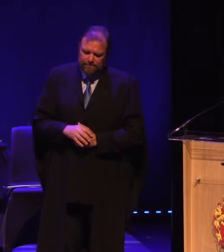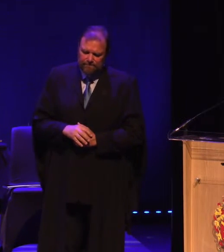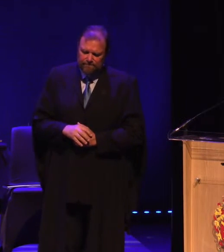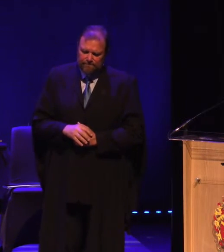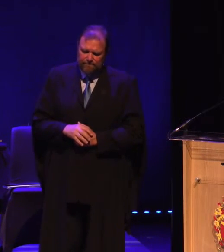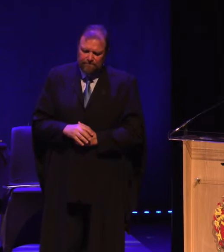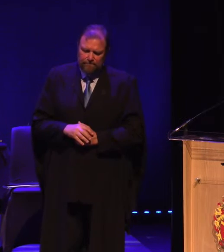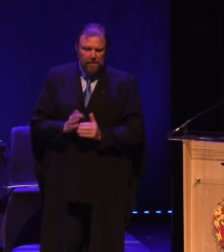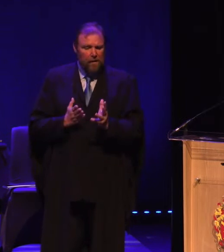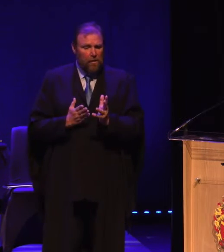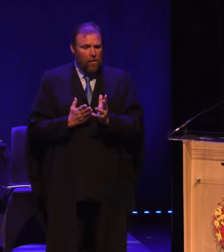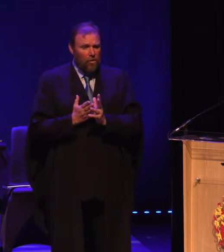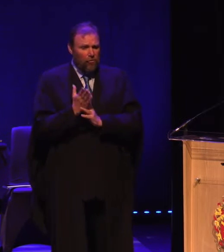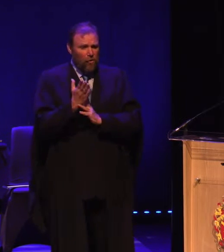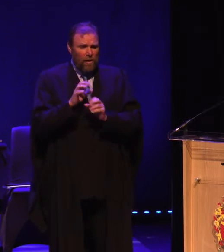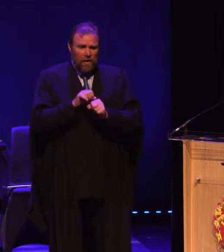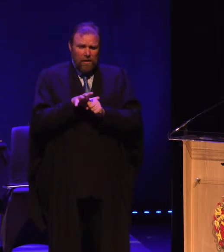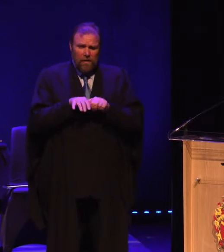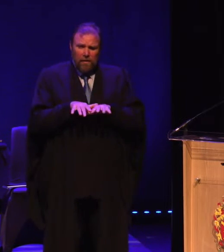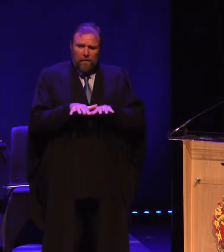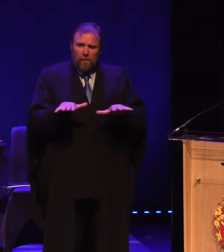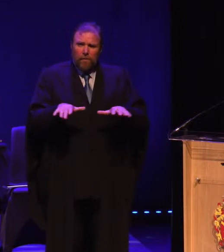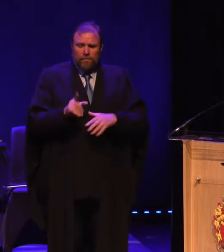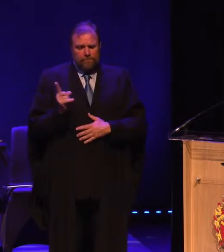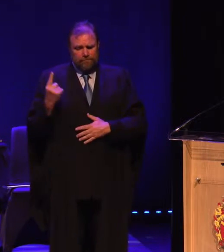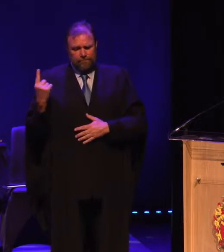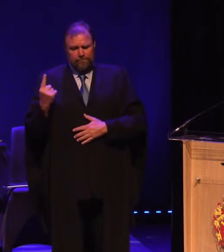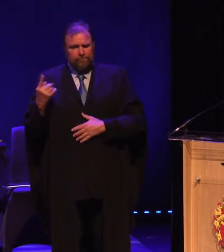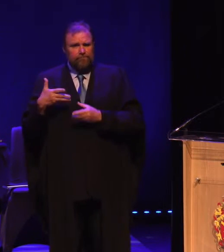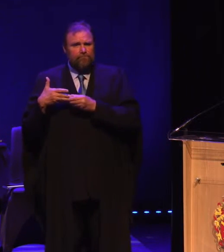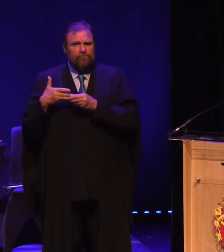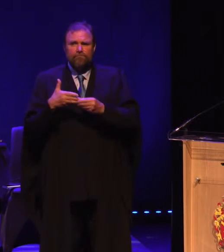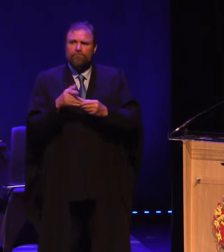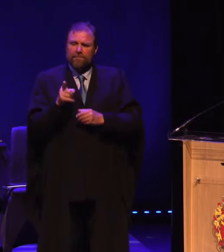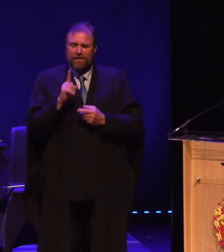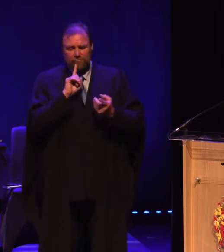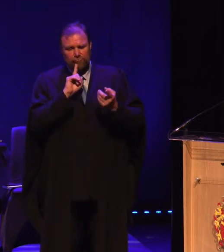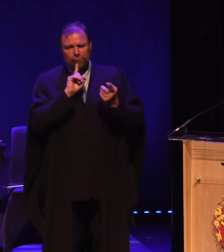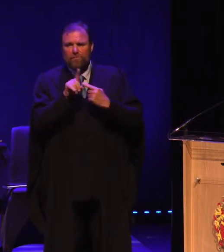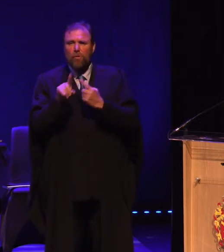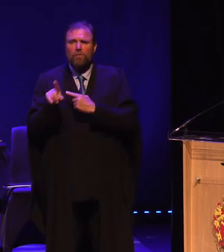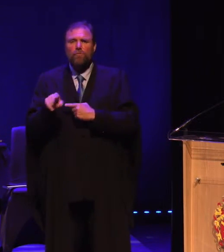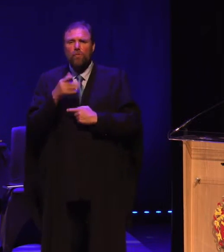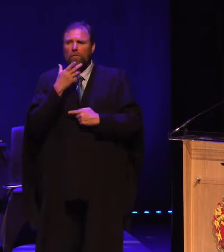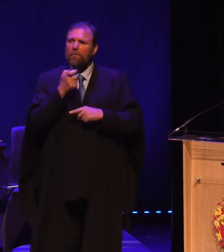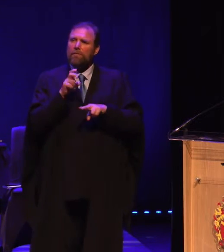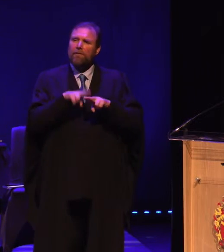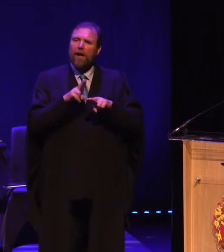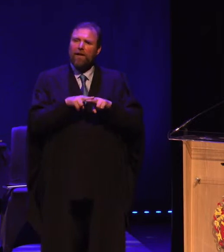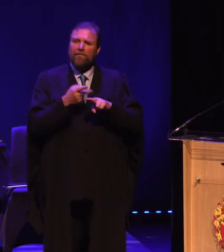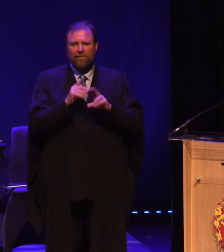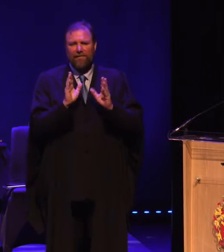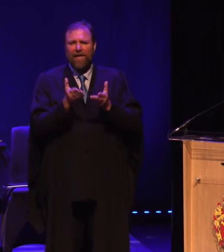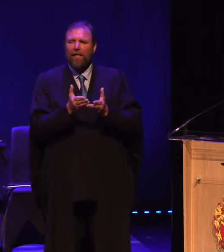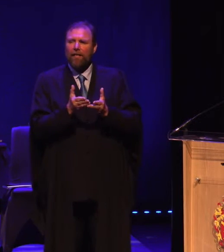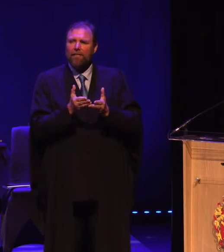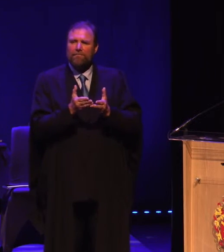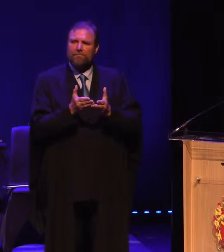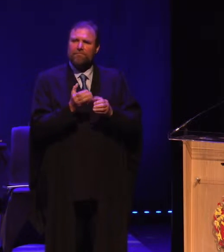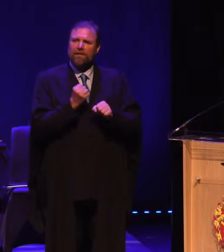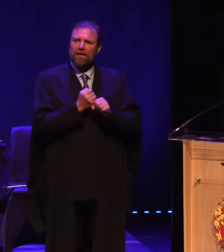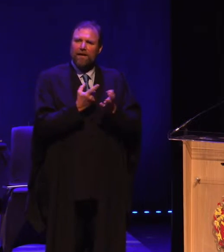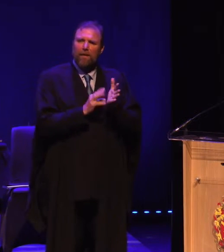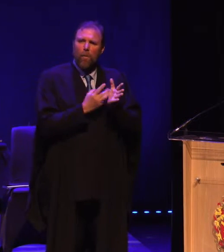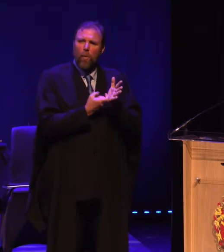During the pandemic, Fiona led the public health response for Cardiff and the Vale of Glamorgan, including strategic responsibility